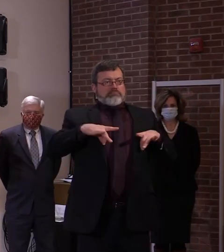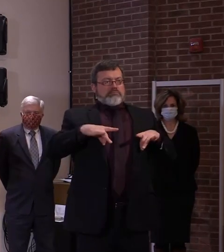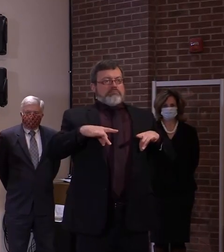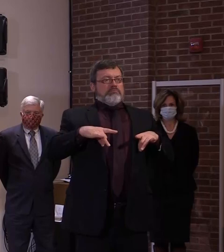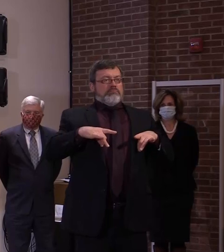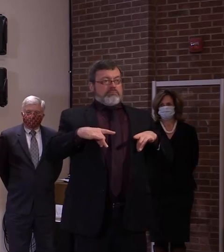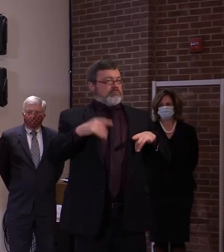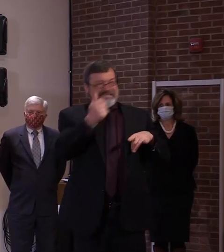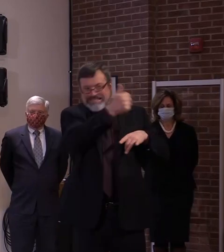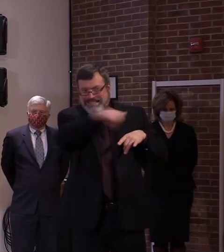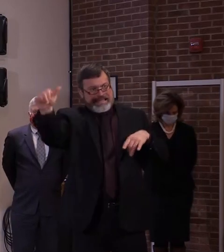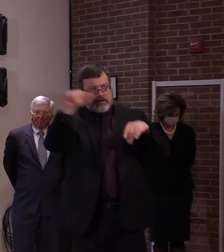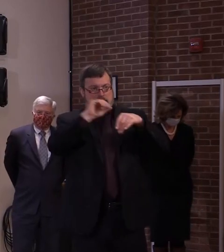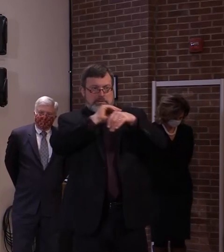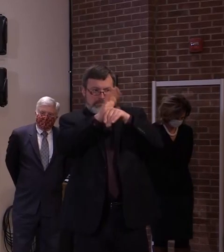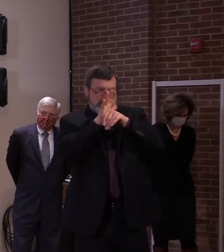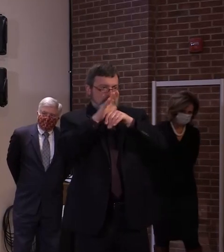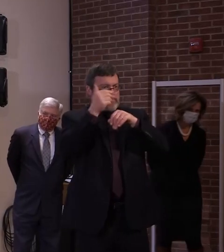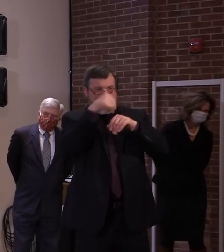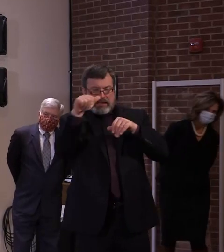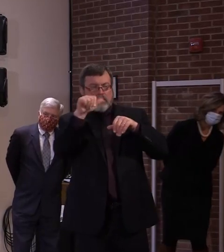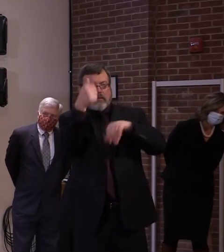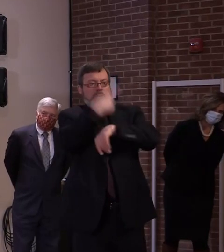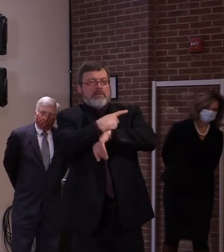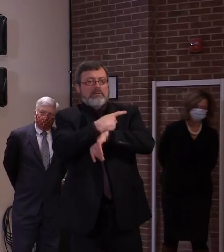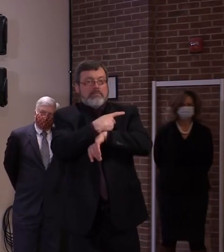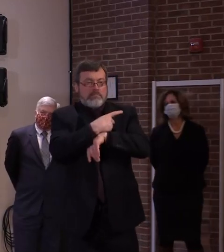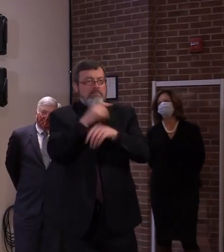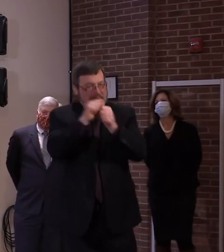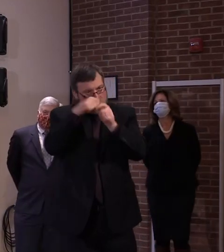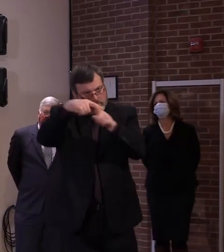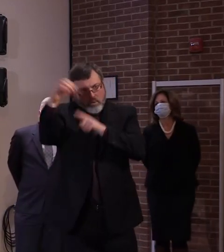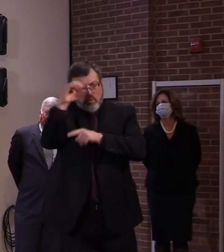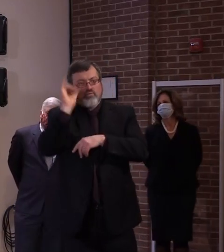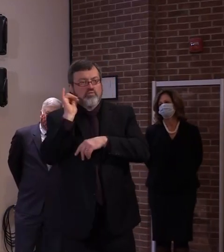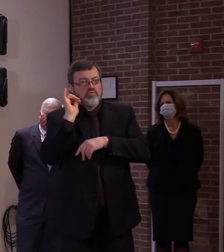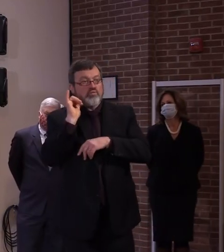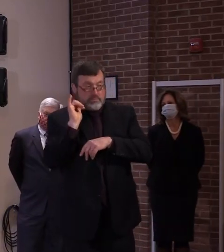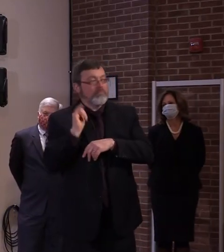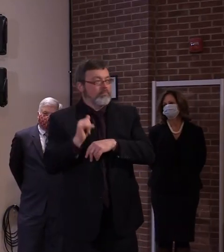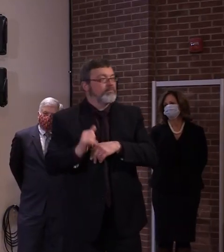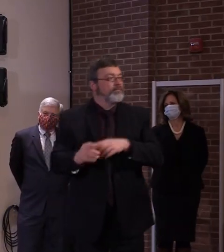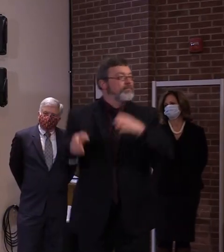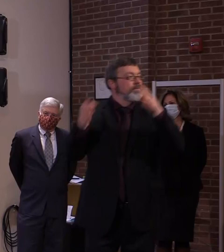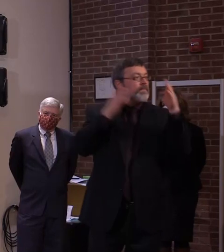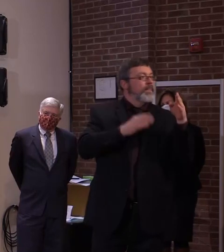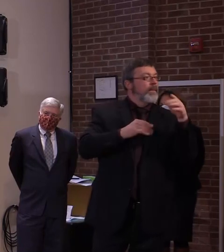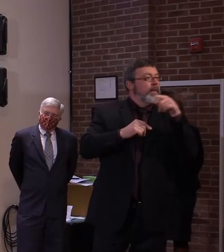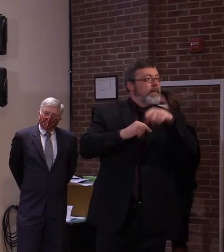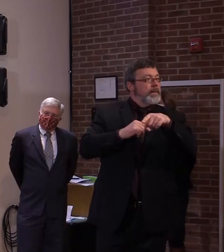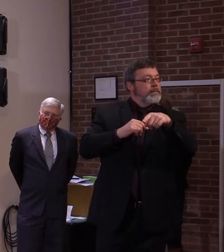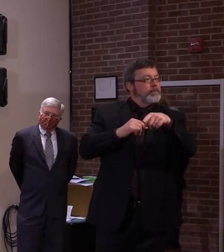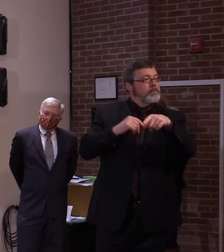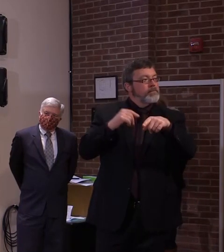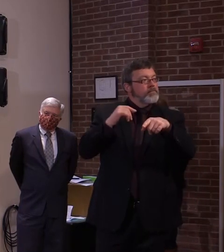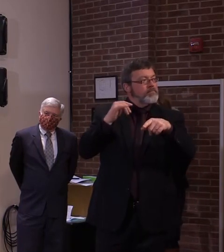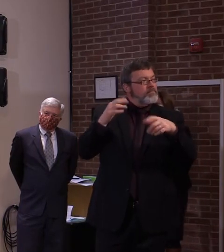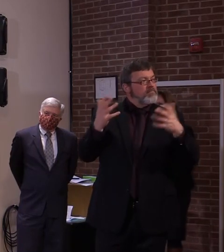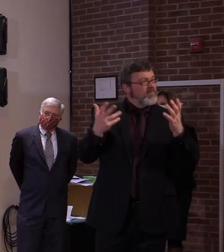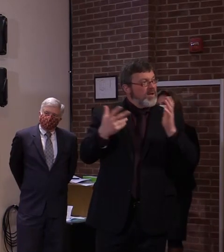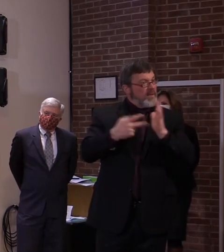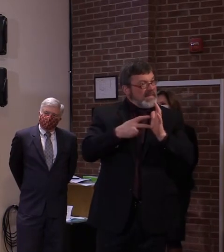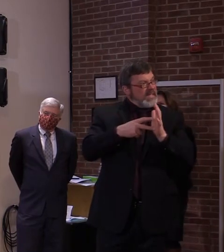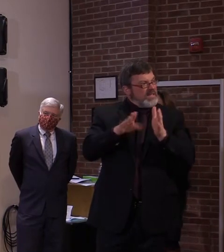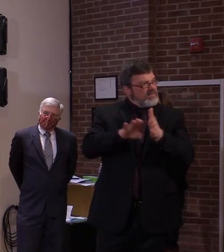Governor, we seem to be at the calm before the storm, if you will. The big one's running down on us. Are we ready for 1,000